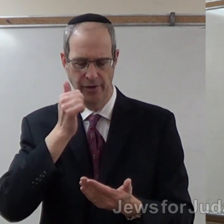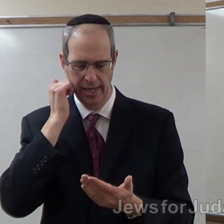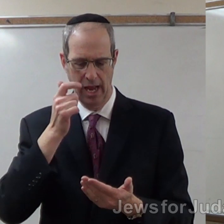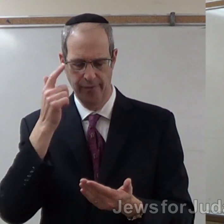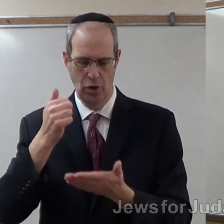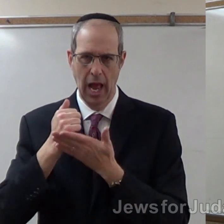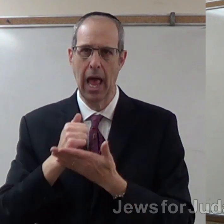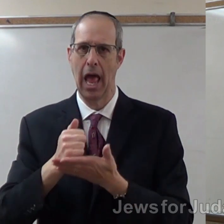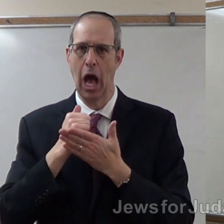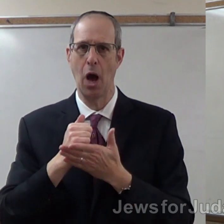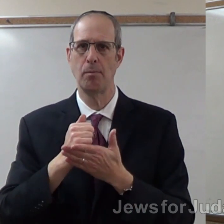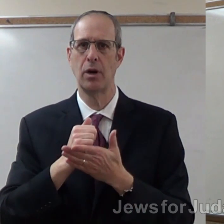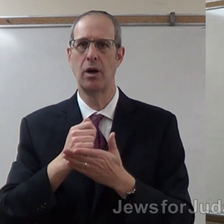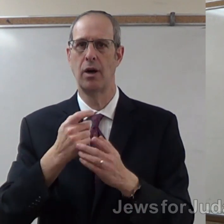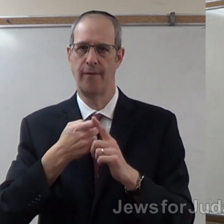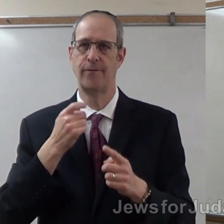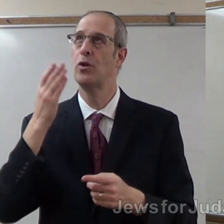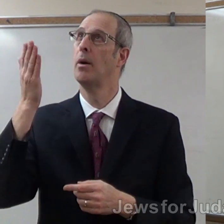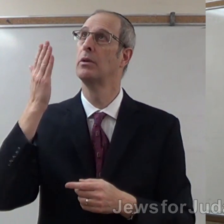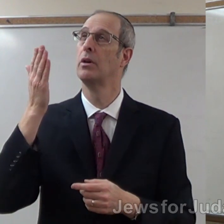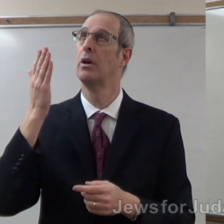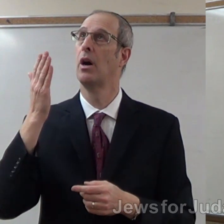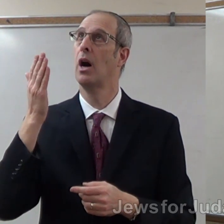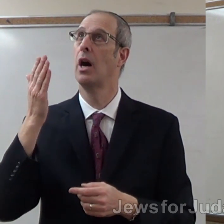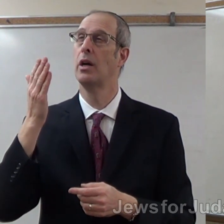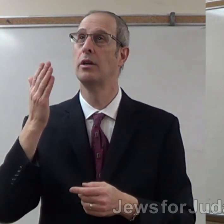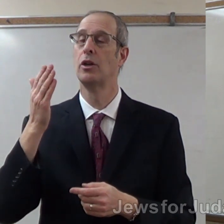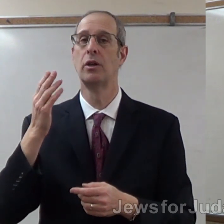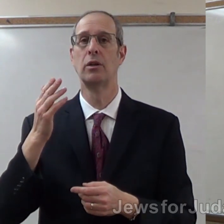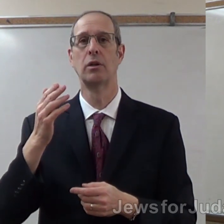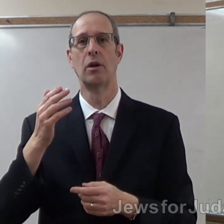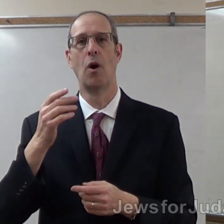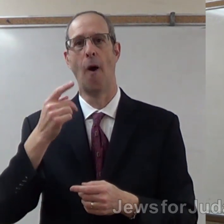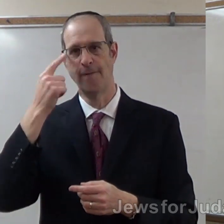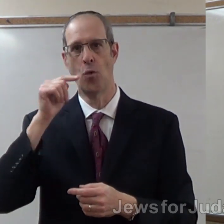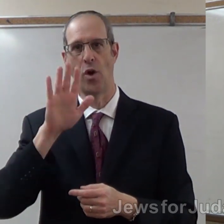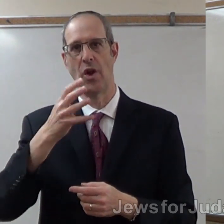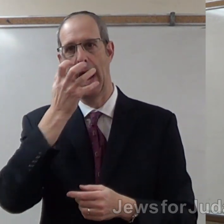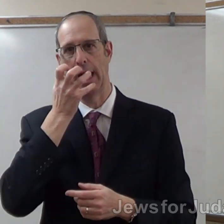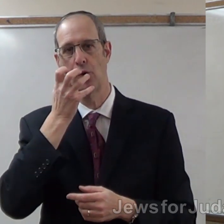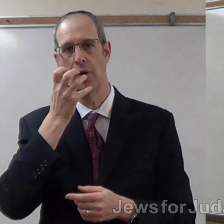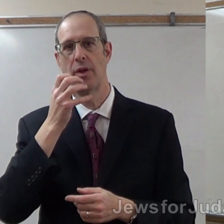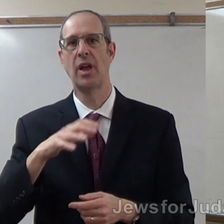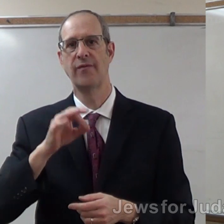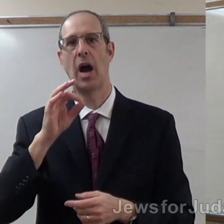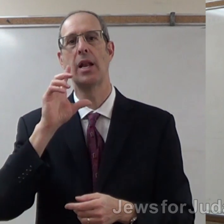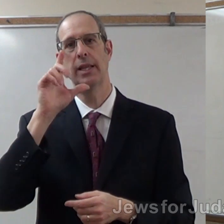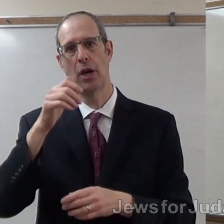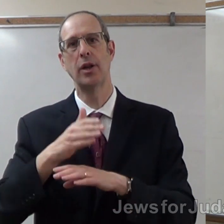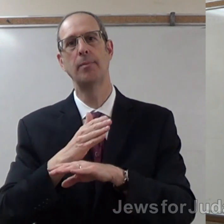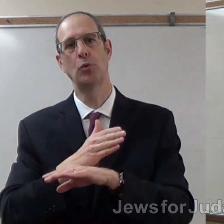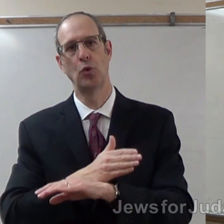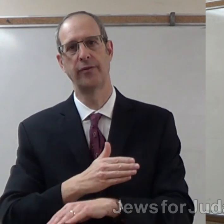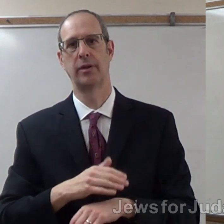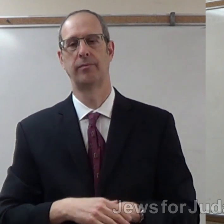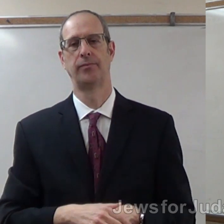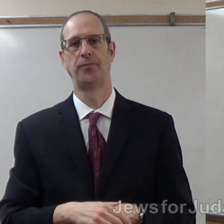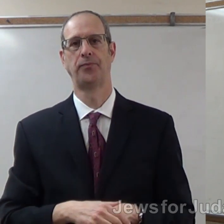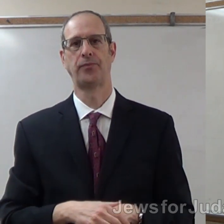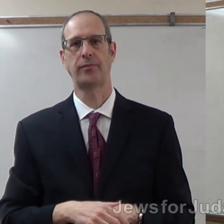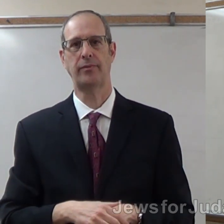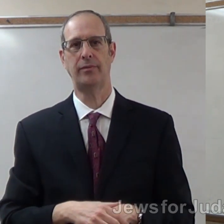help from Hashem with their anger, they will find that they will improve.